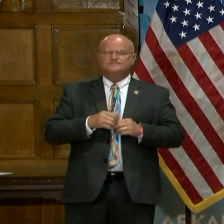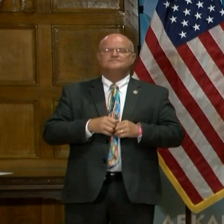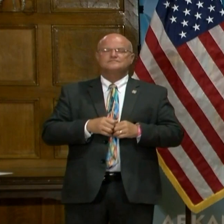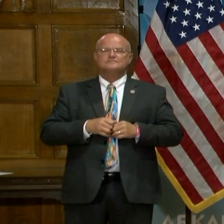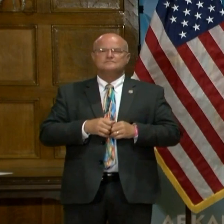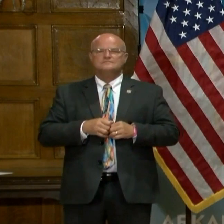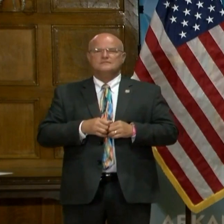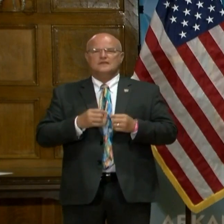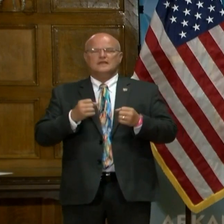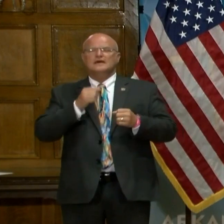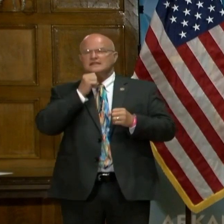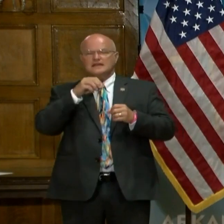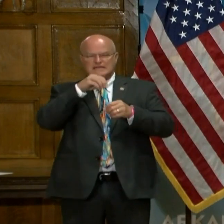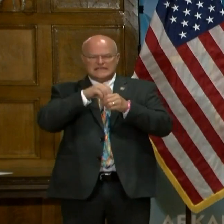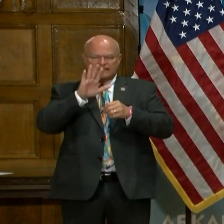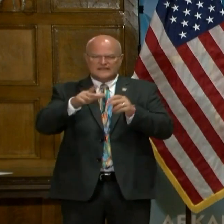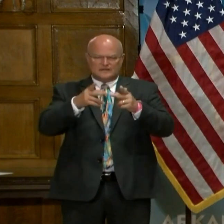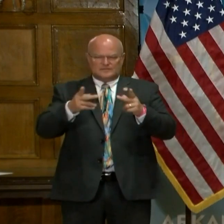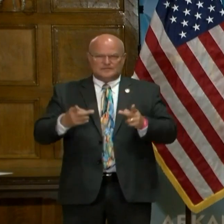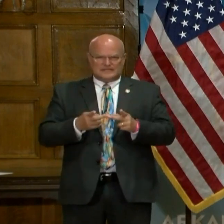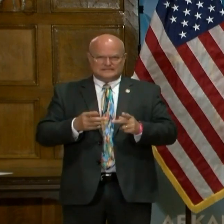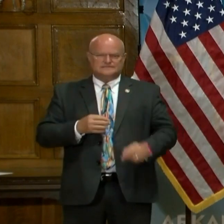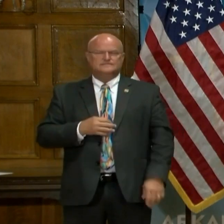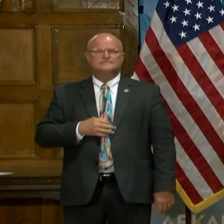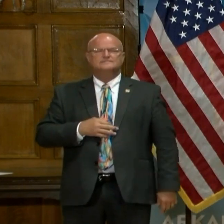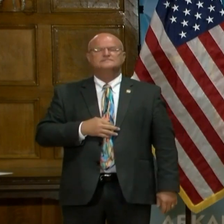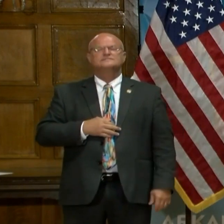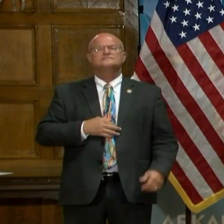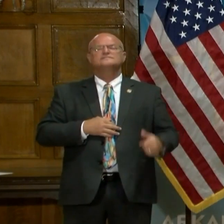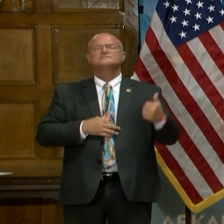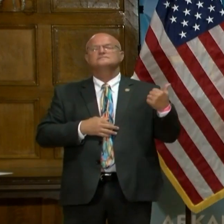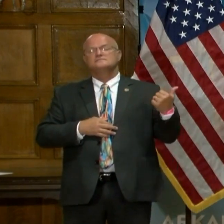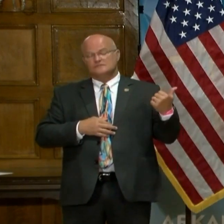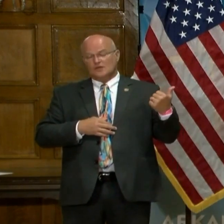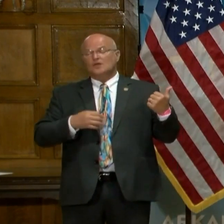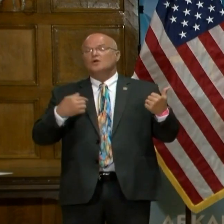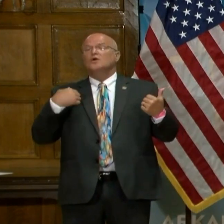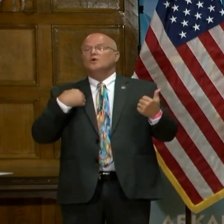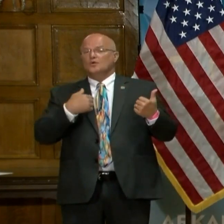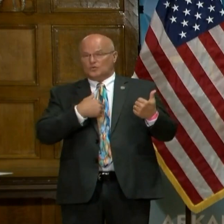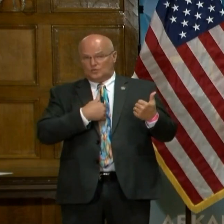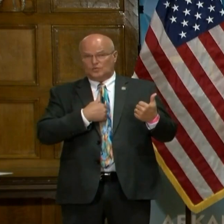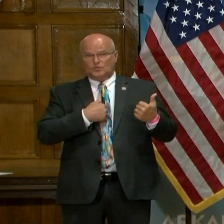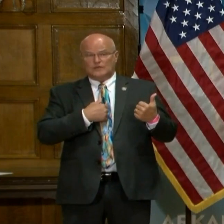that a lot of the cases are within their own cities. Yes,